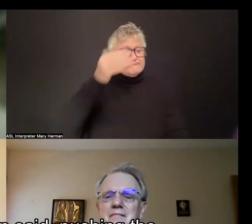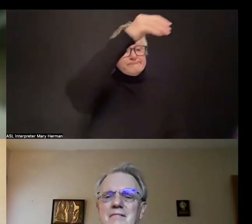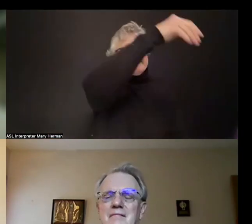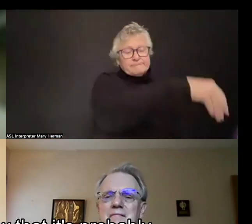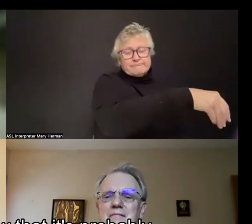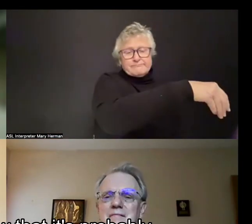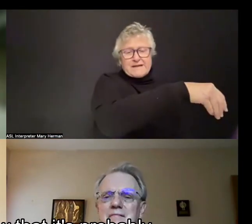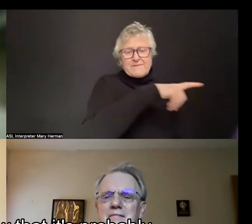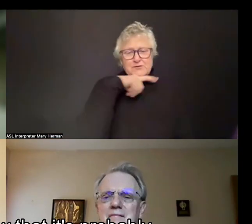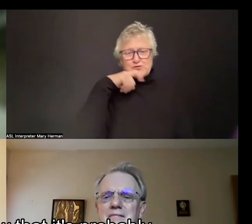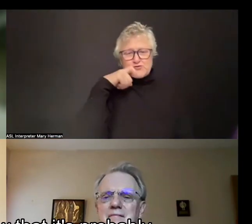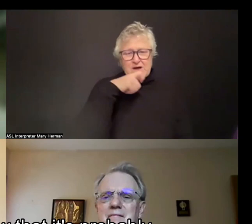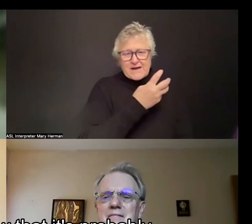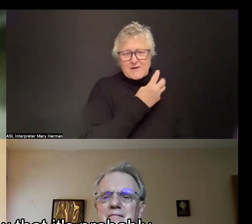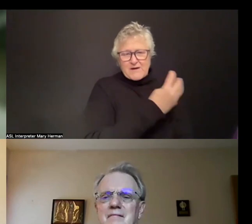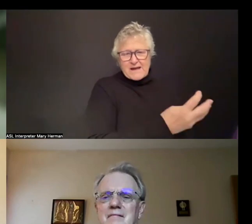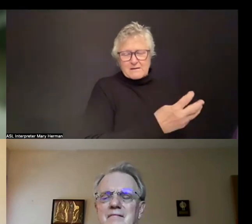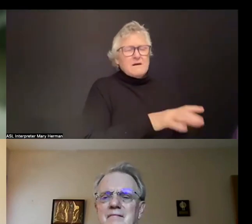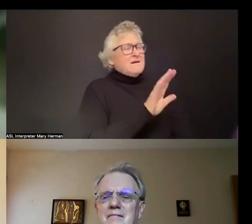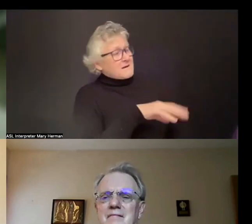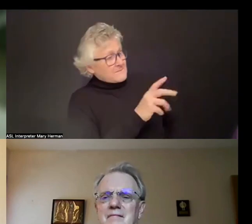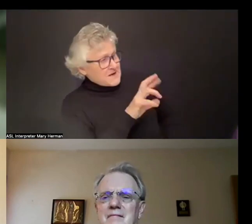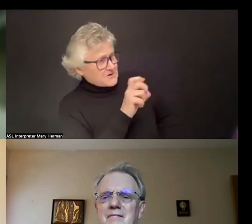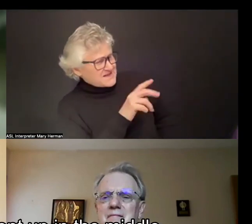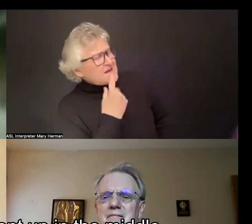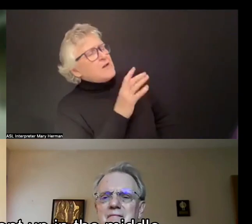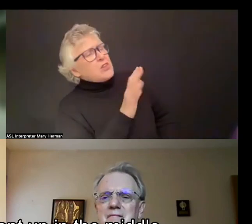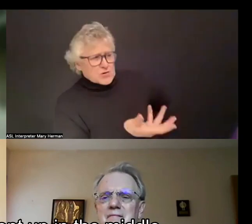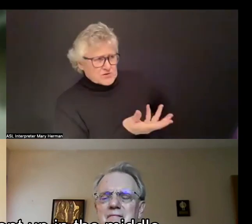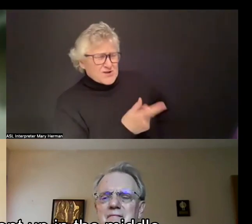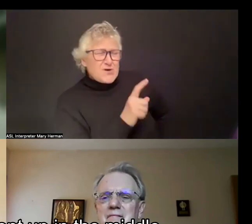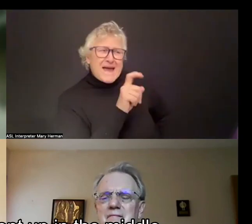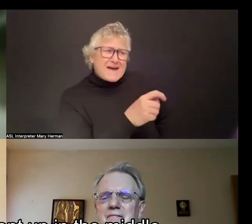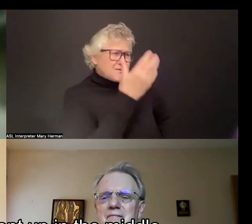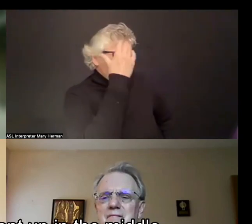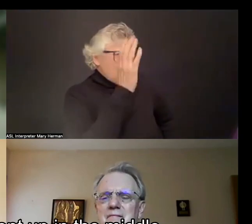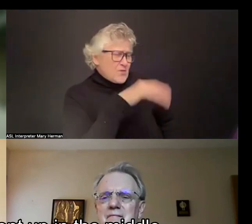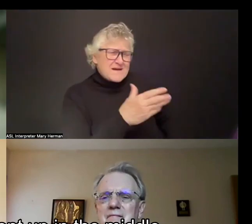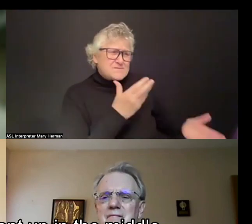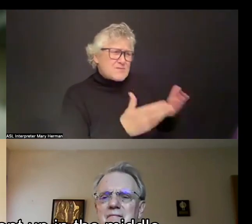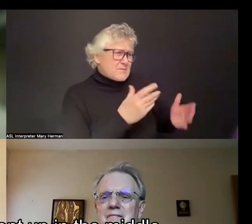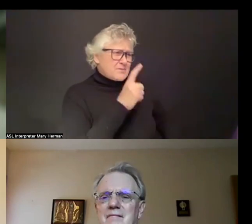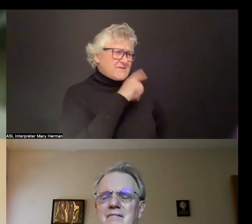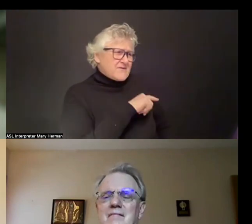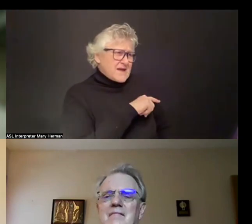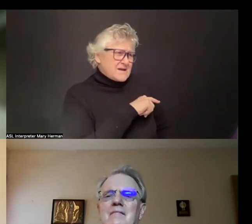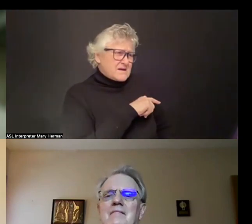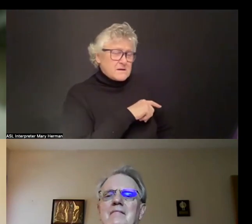manuscript away. You have to know that it's probably fake. Kay's eyebrows went up in the middle, but she said, I don't think it is